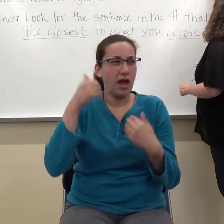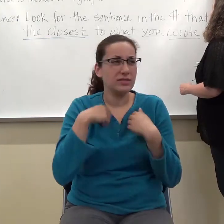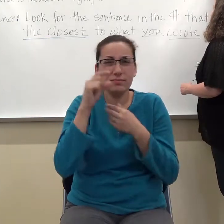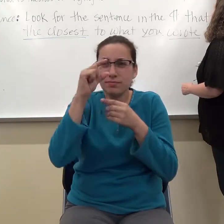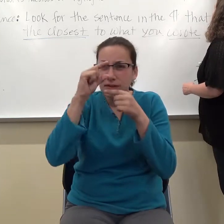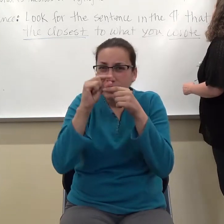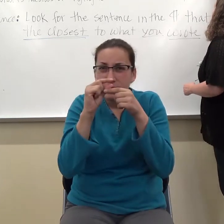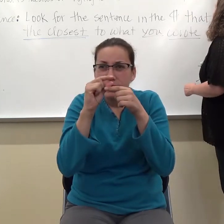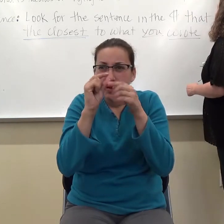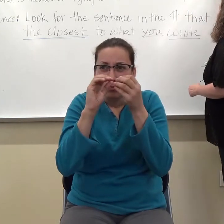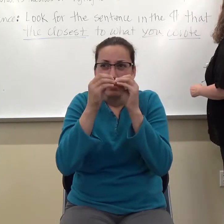called,